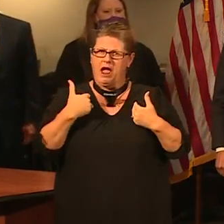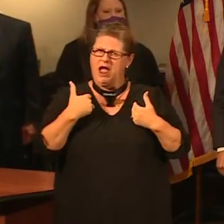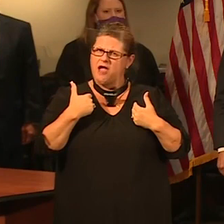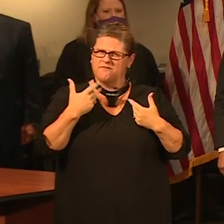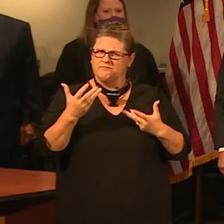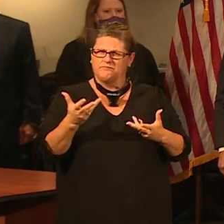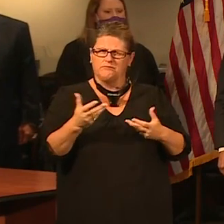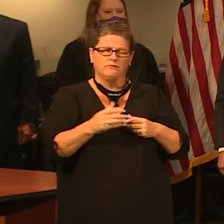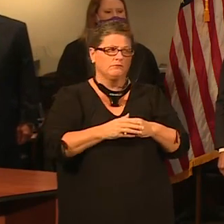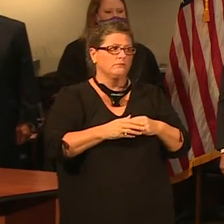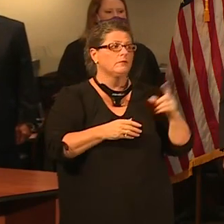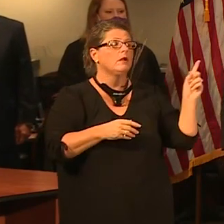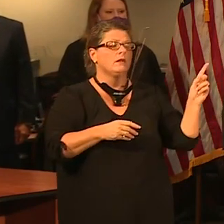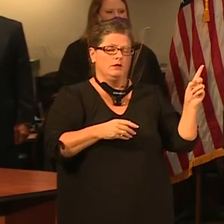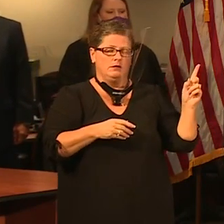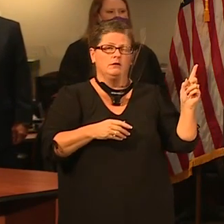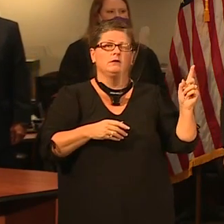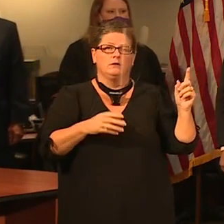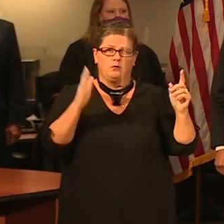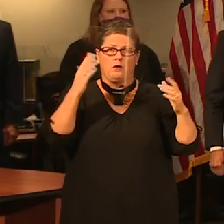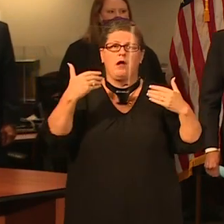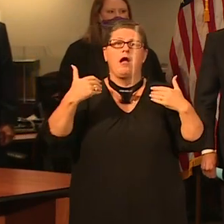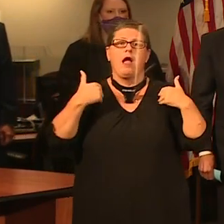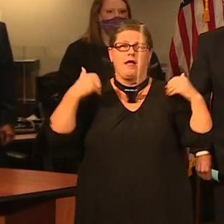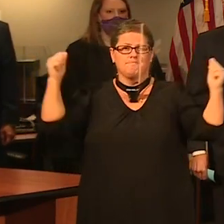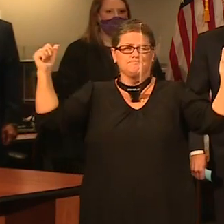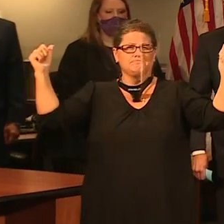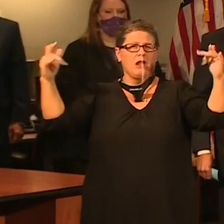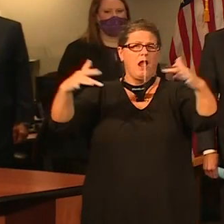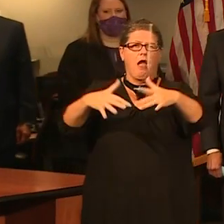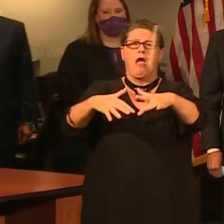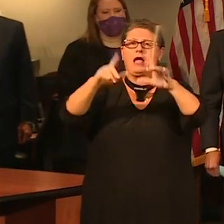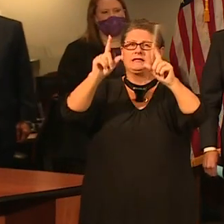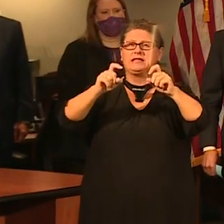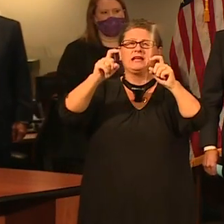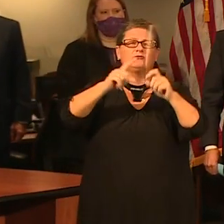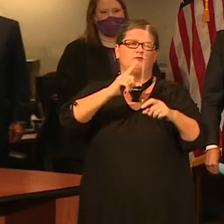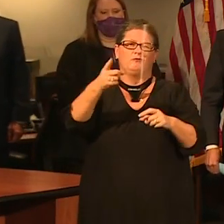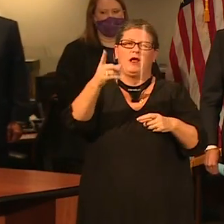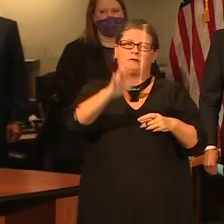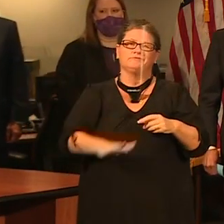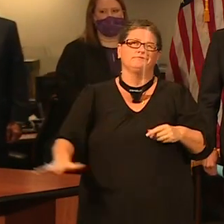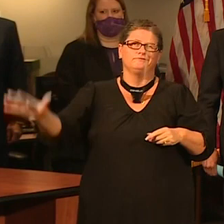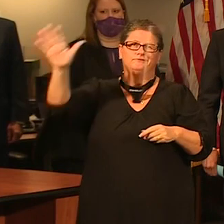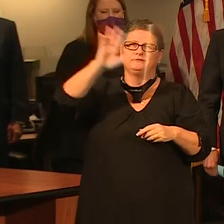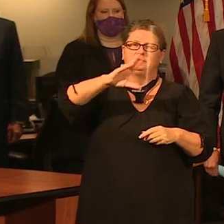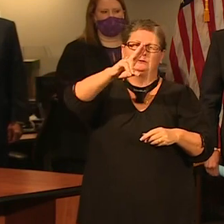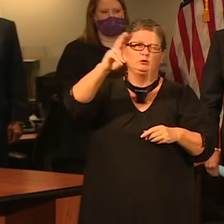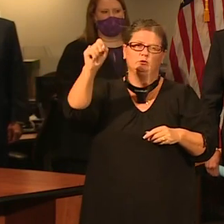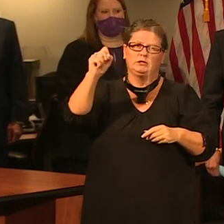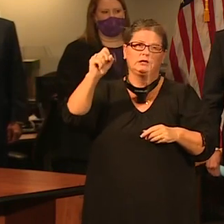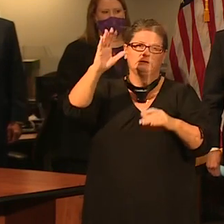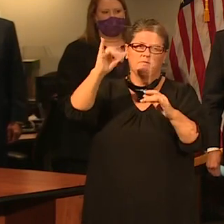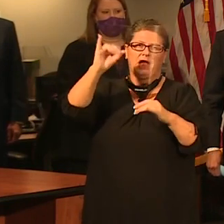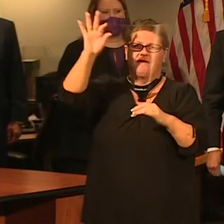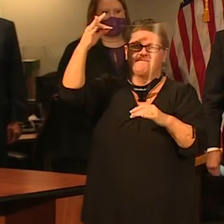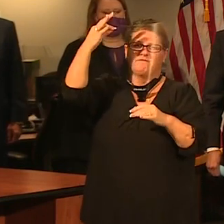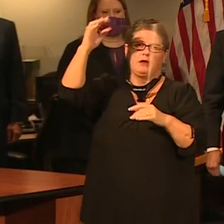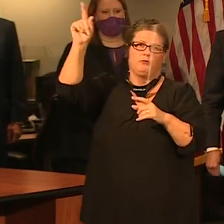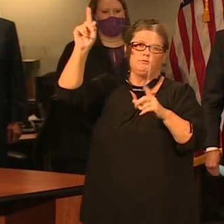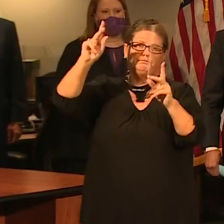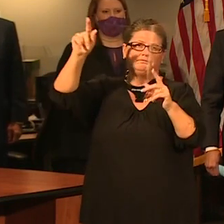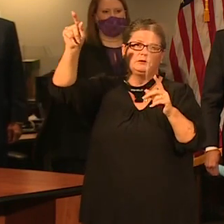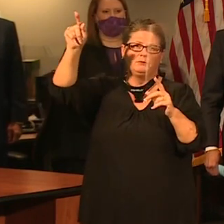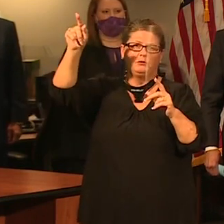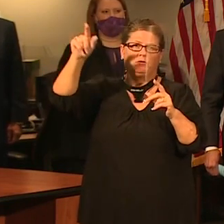Yeah, so a surge testing has been done across the country by our federal partners, and they've